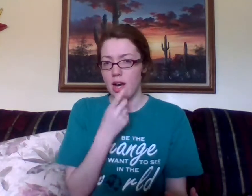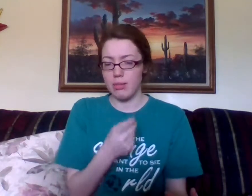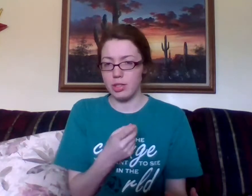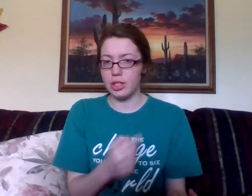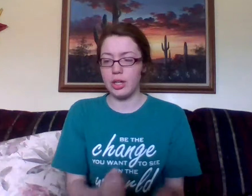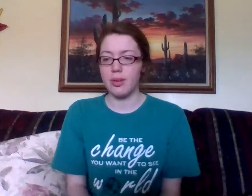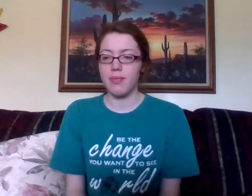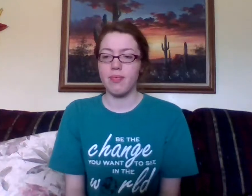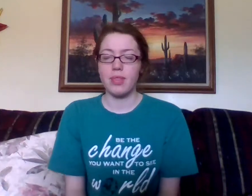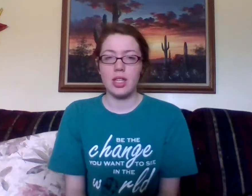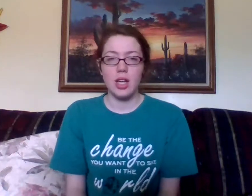I'm sure.